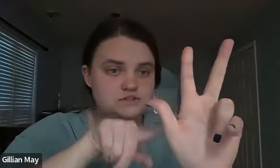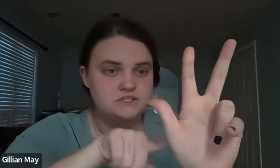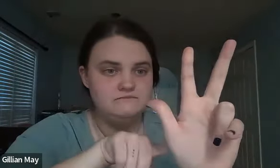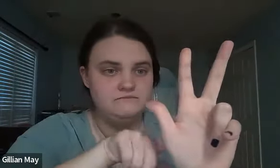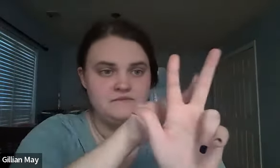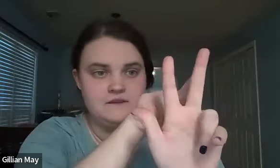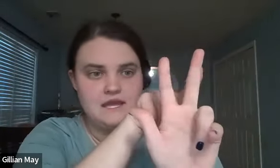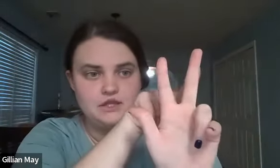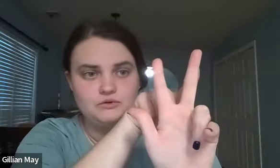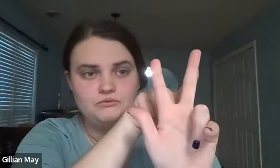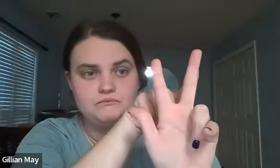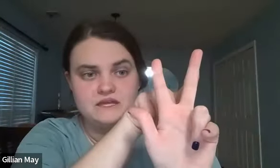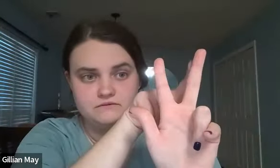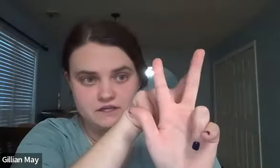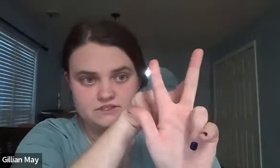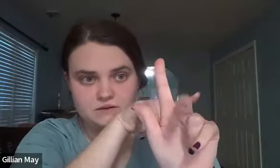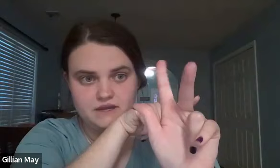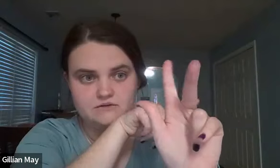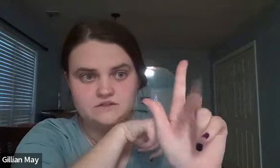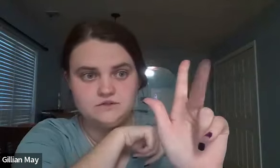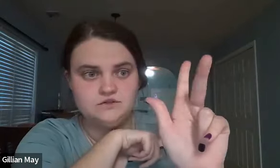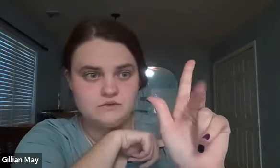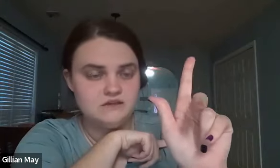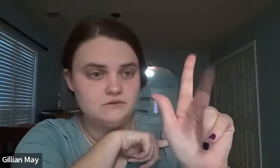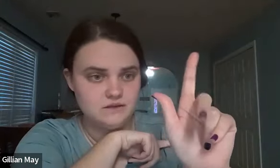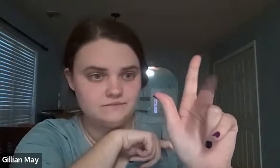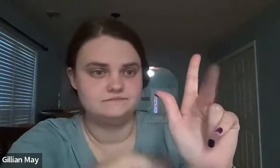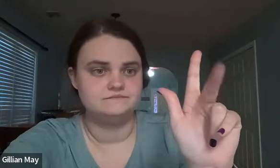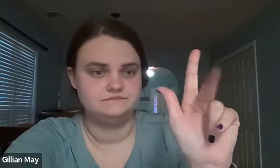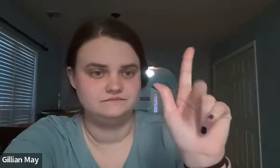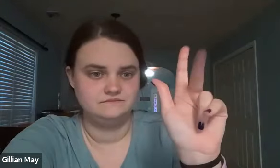motion, and your middle finger is going to bounce, 23.